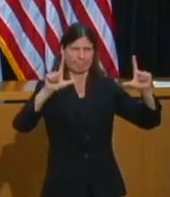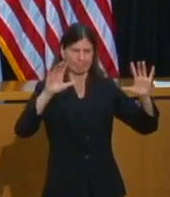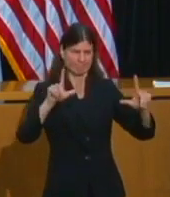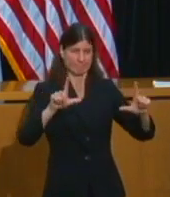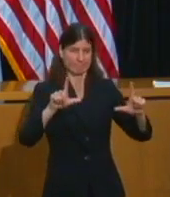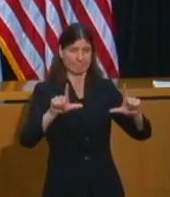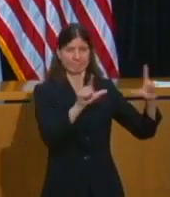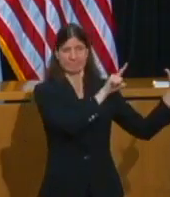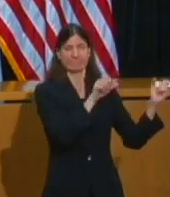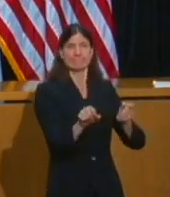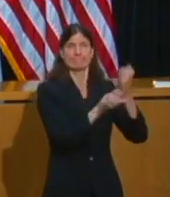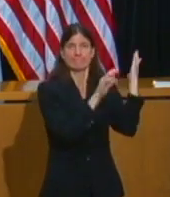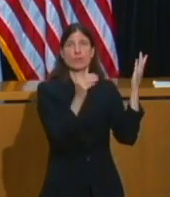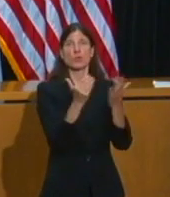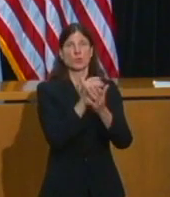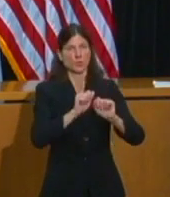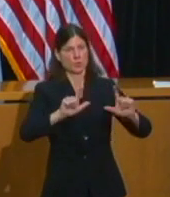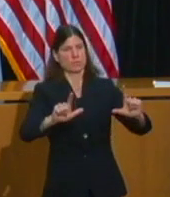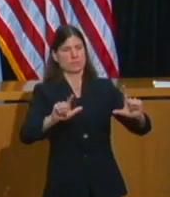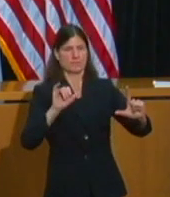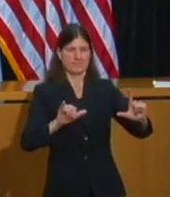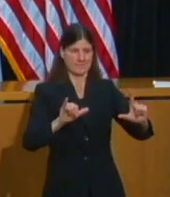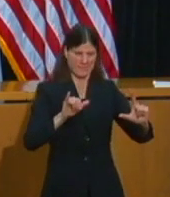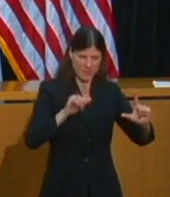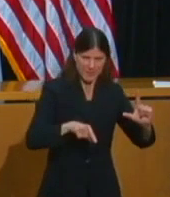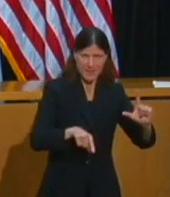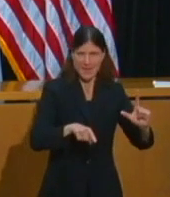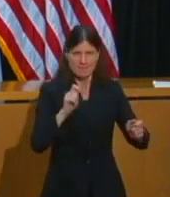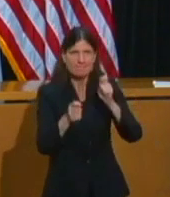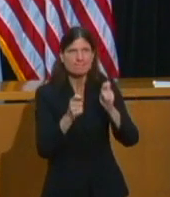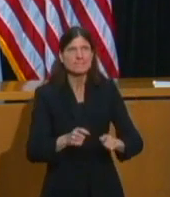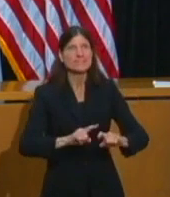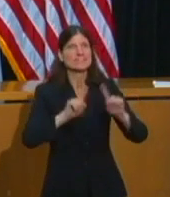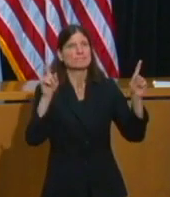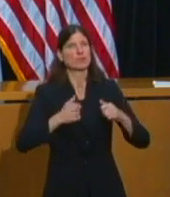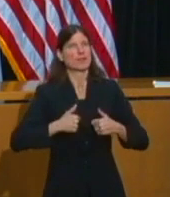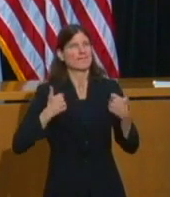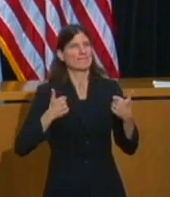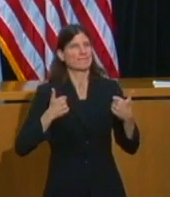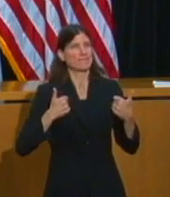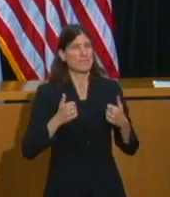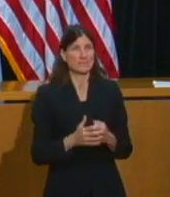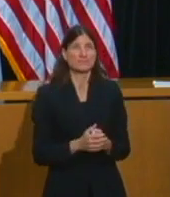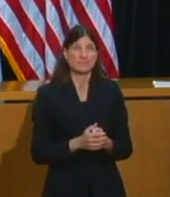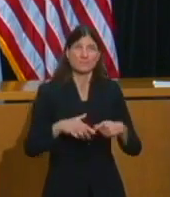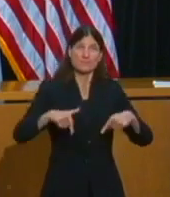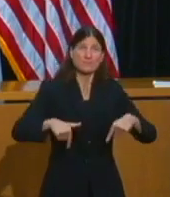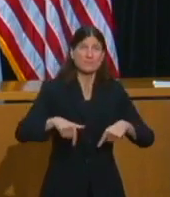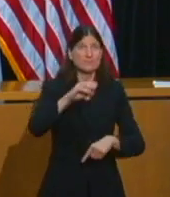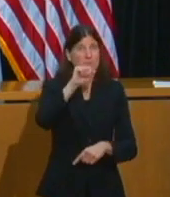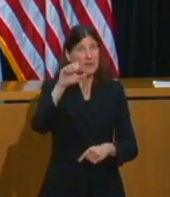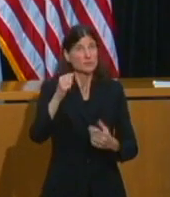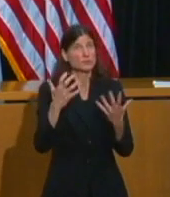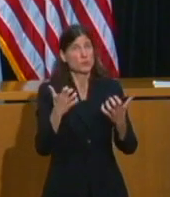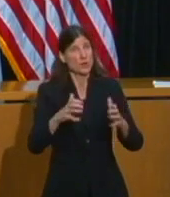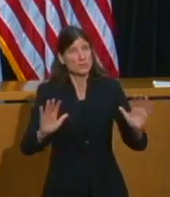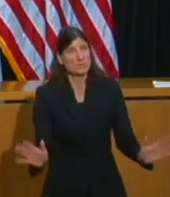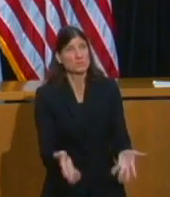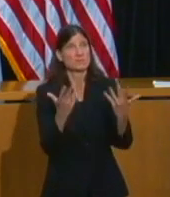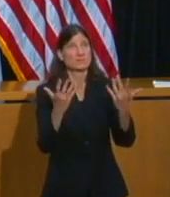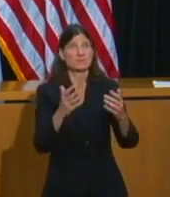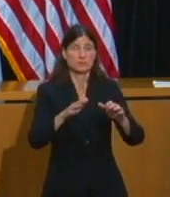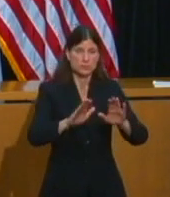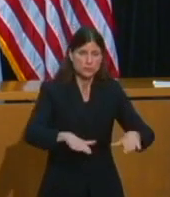field well, as the Commonwealth, like every state in the nation, tries to rebuild a different childcare system in a whole